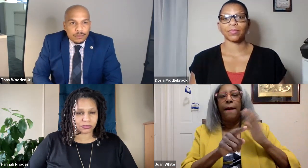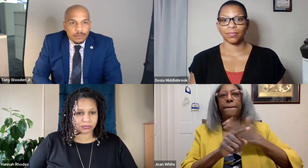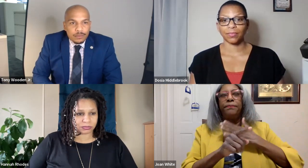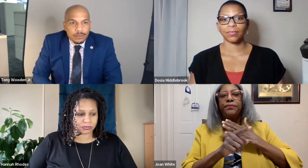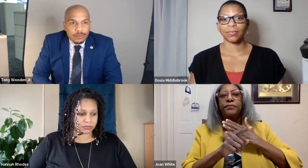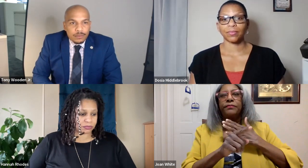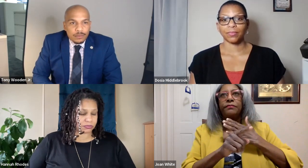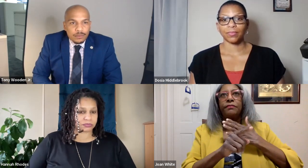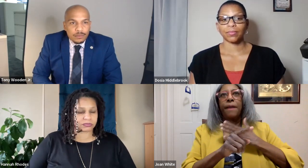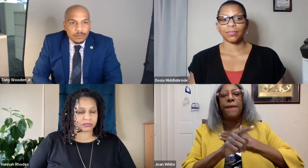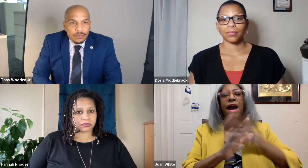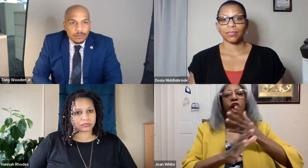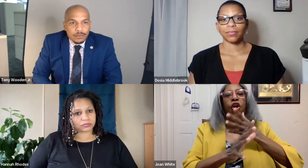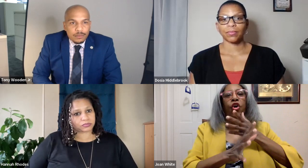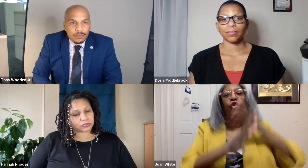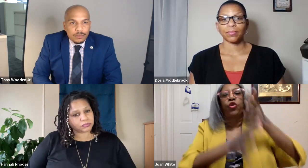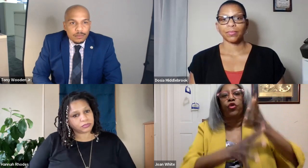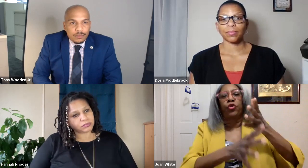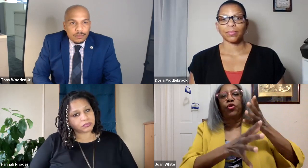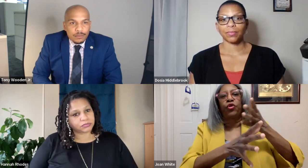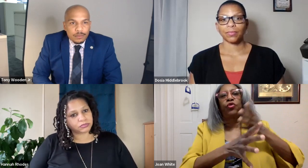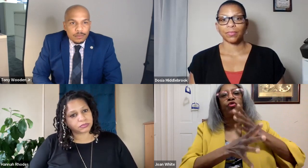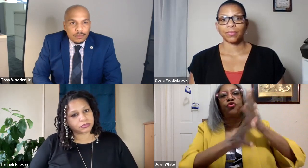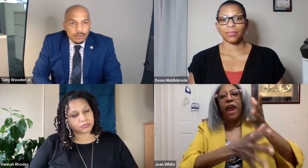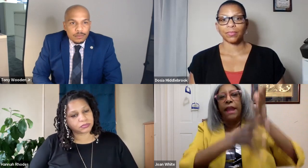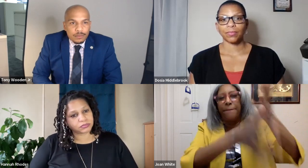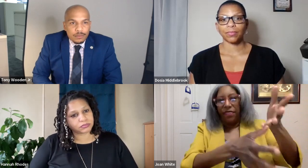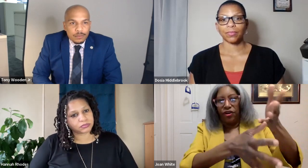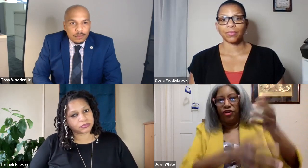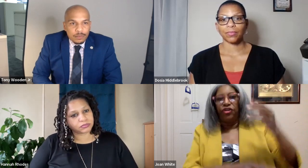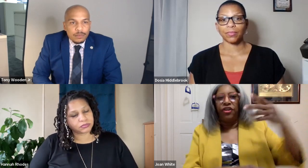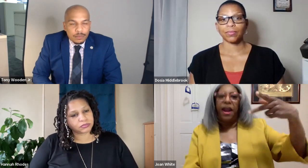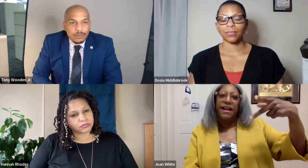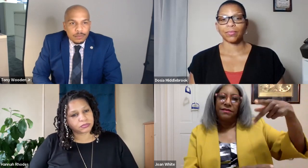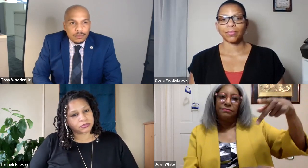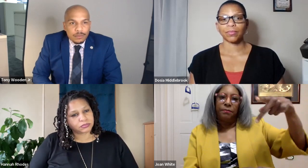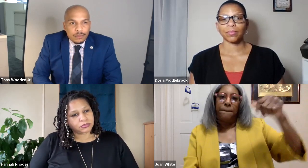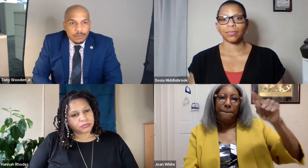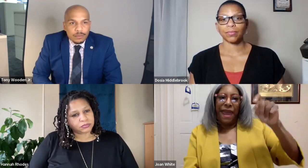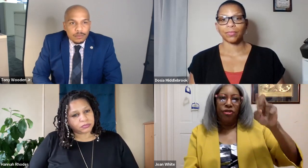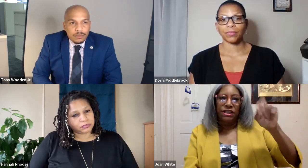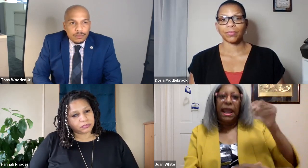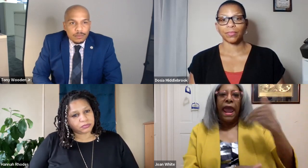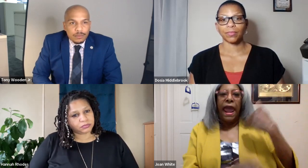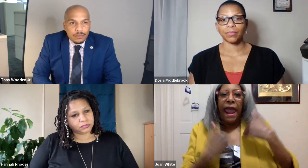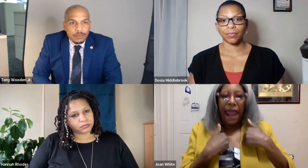and then the next generation, for my grandmother, my great-grandmother was